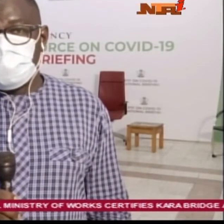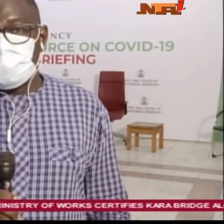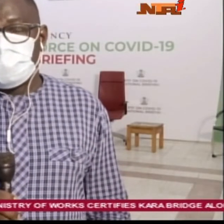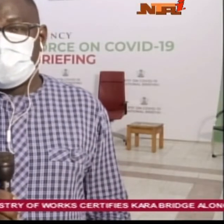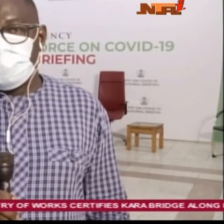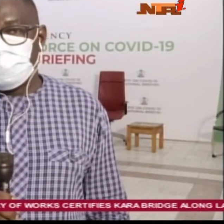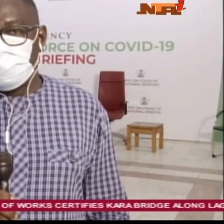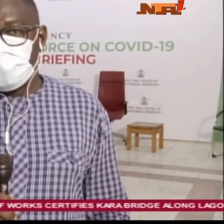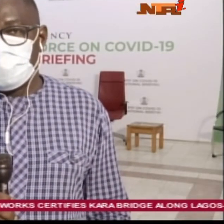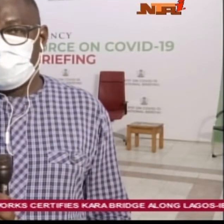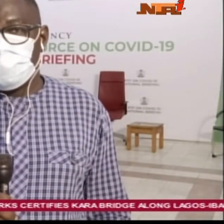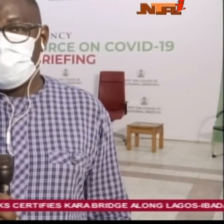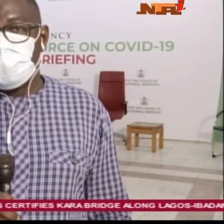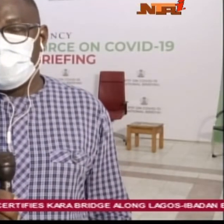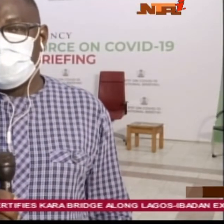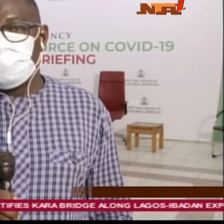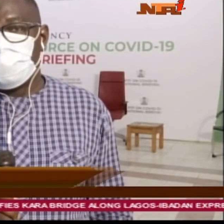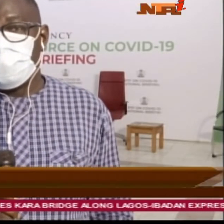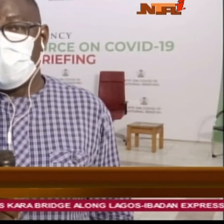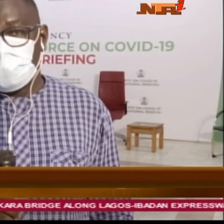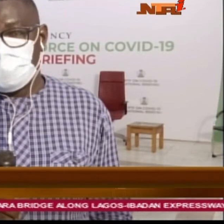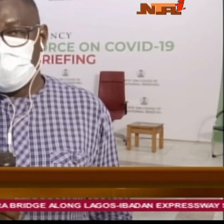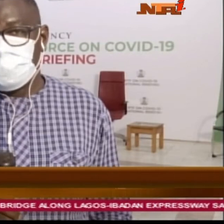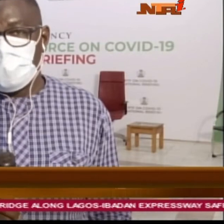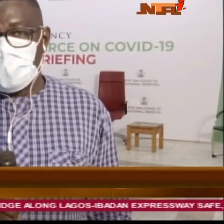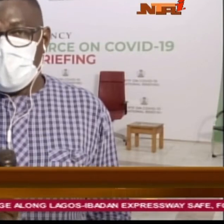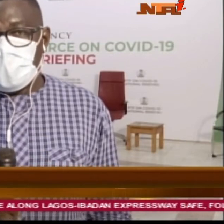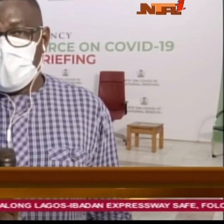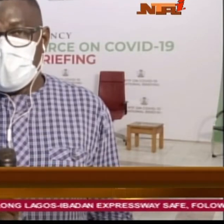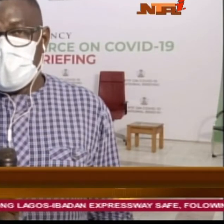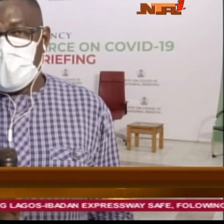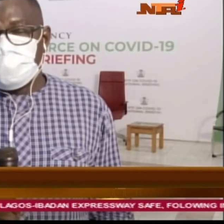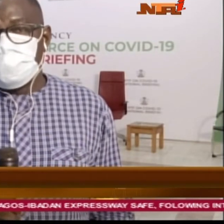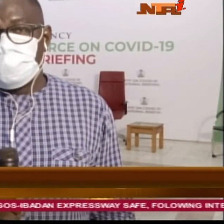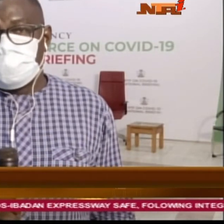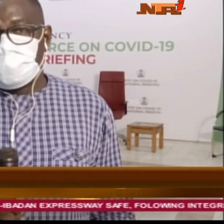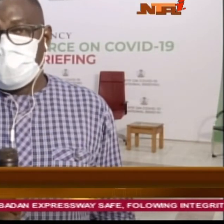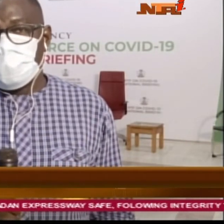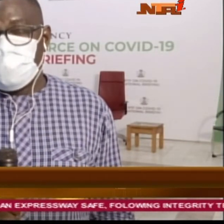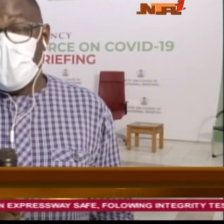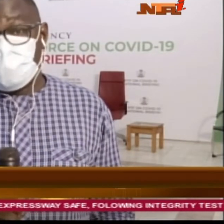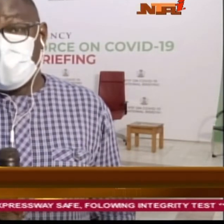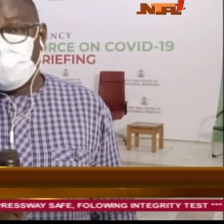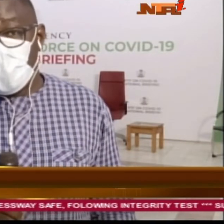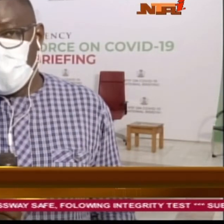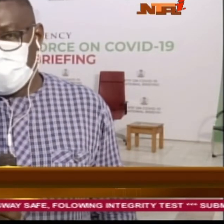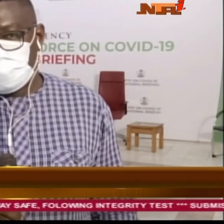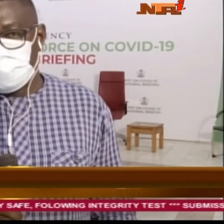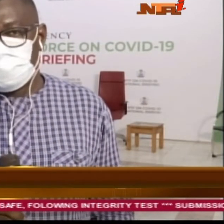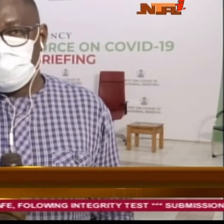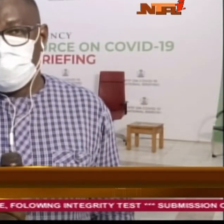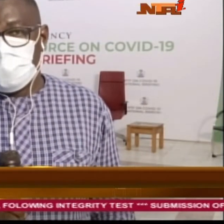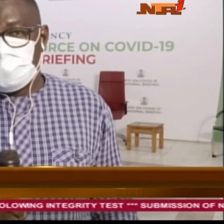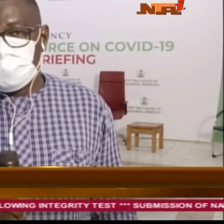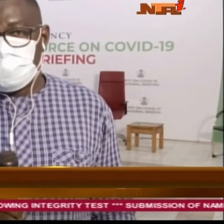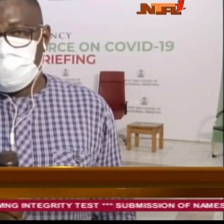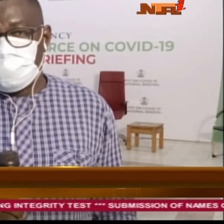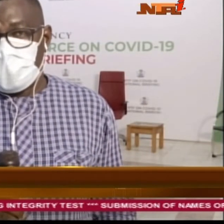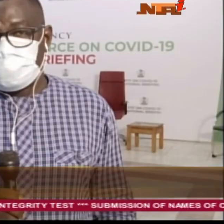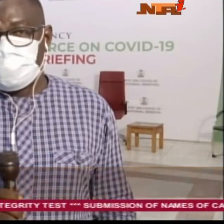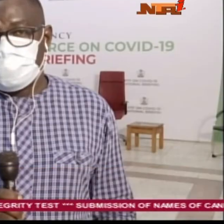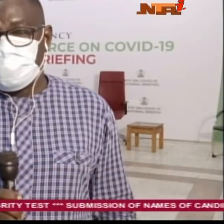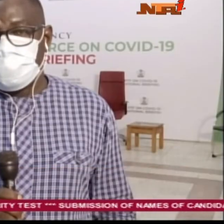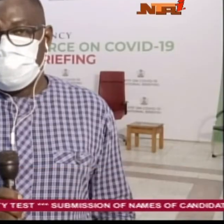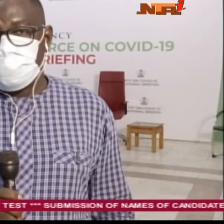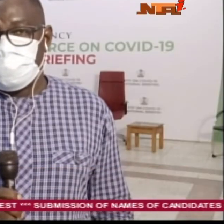the second phase of the easing of lockdown, and this for another 4 weeks. So this will